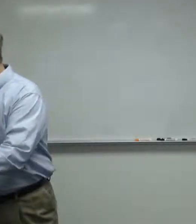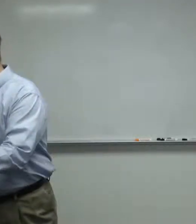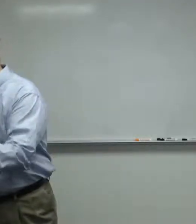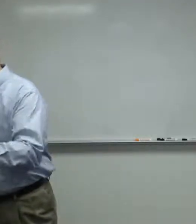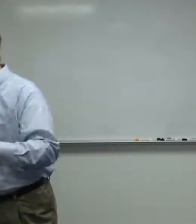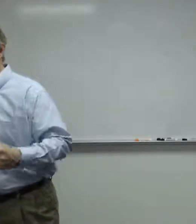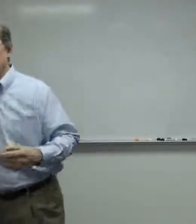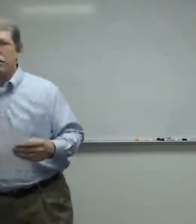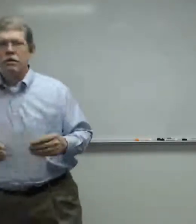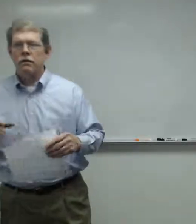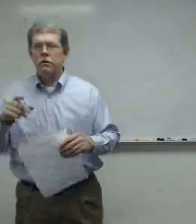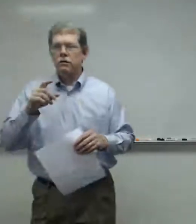outside.